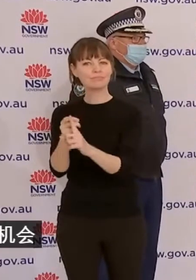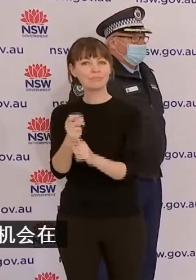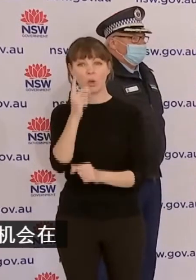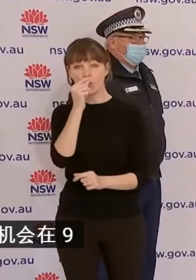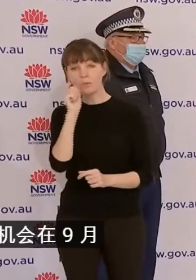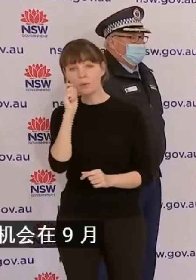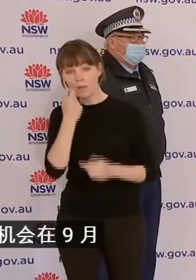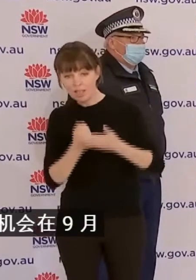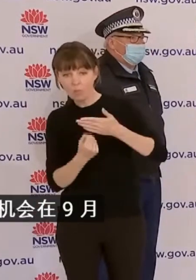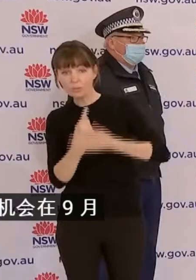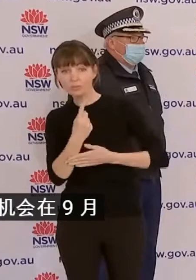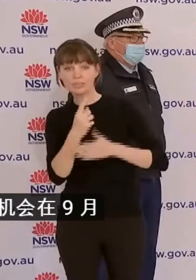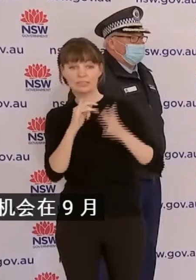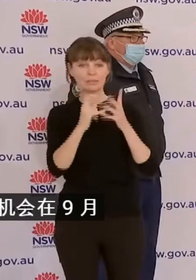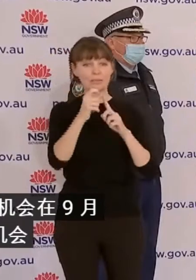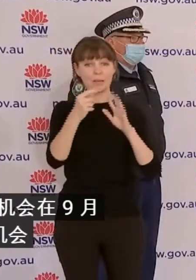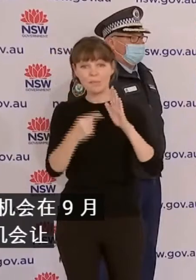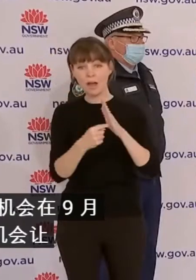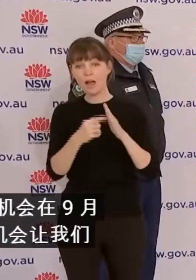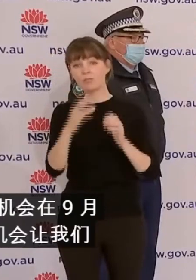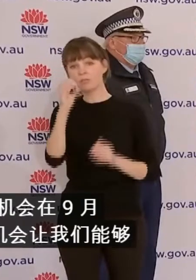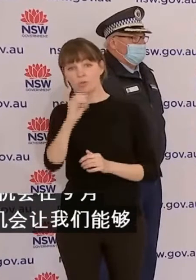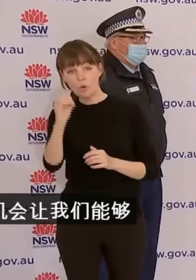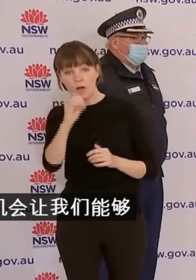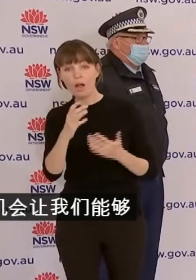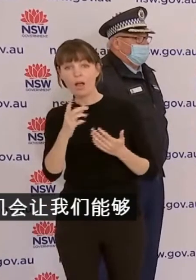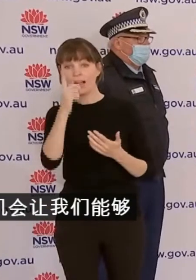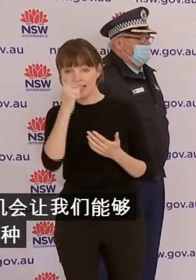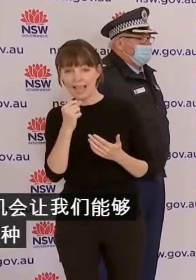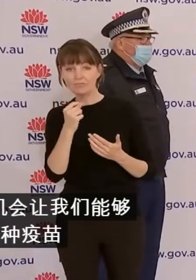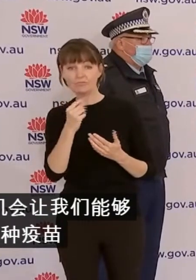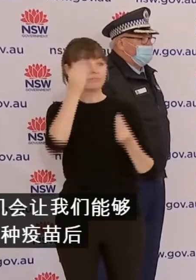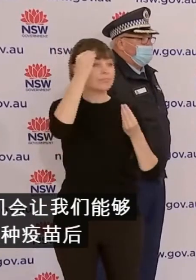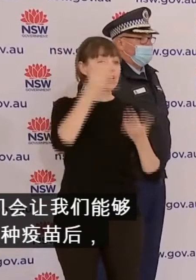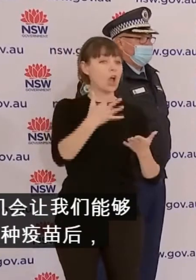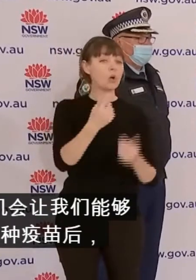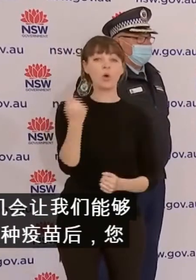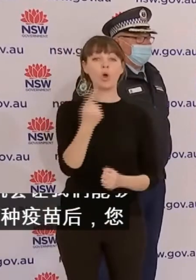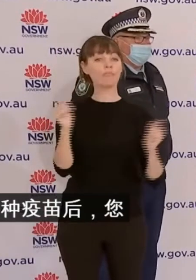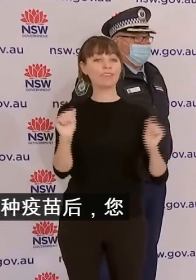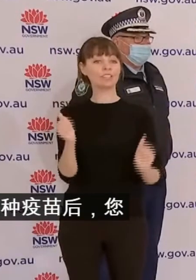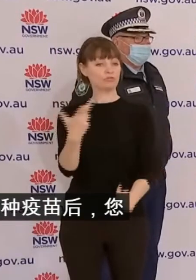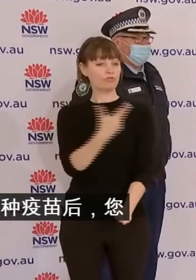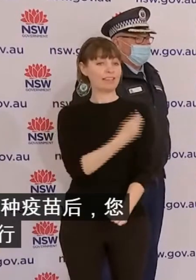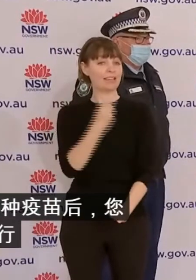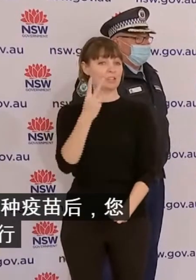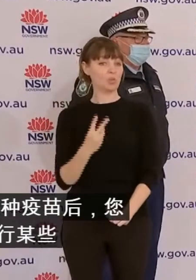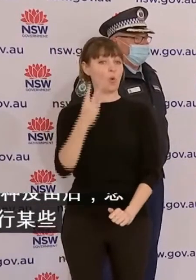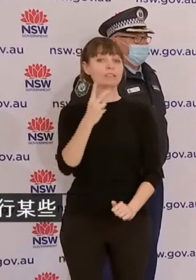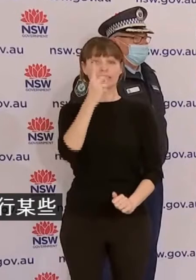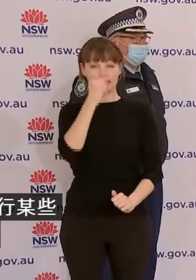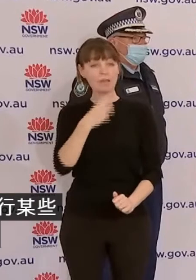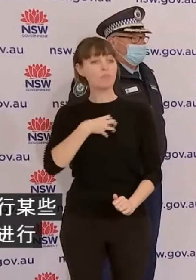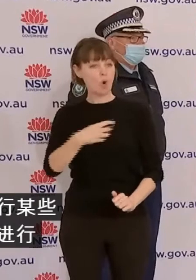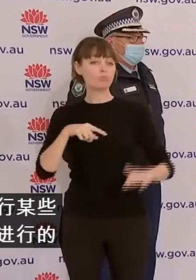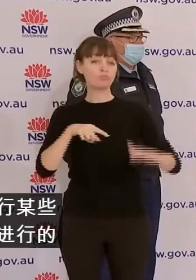will be opportunities in September and October for us to be able to say to the community, if you are vaccinated, you might be able to do a certain level of